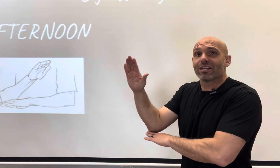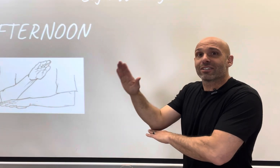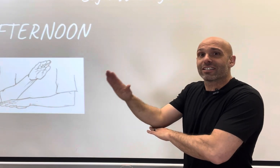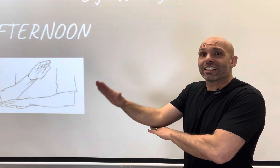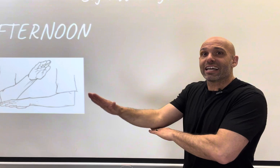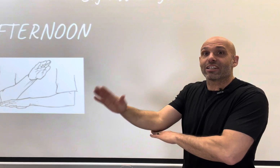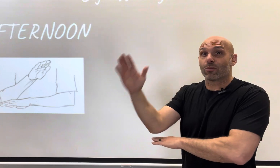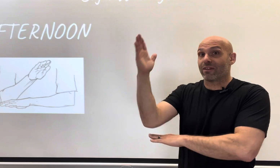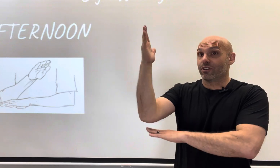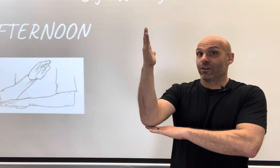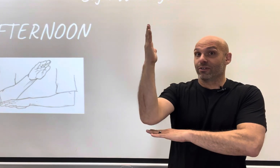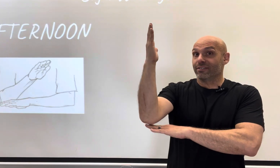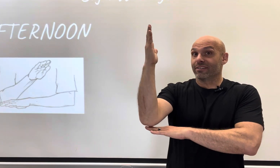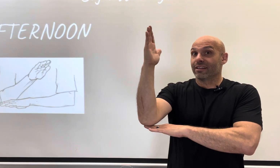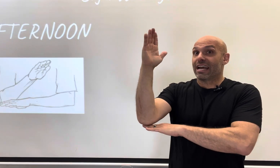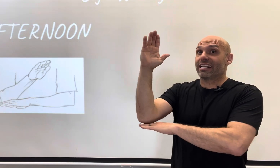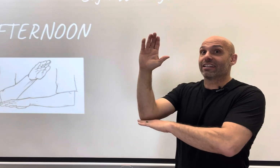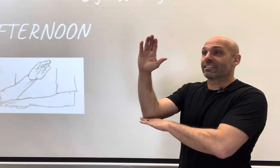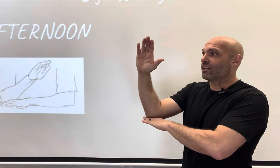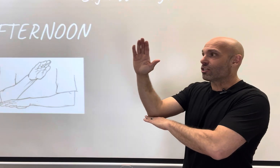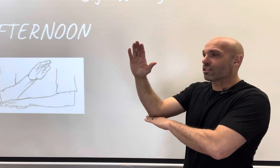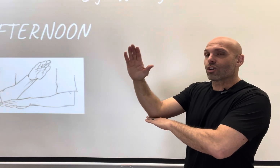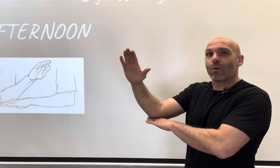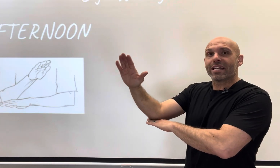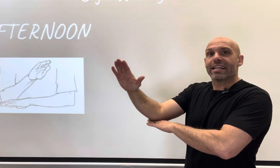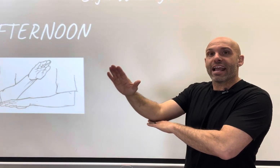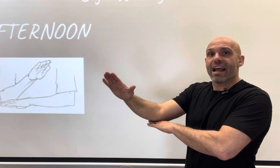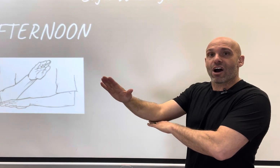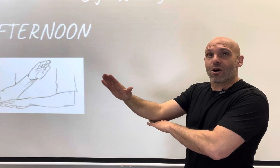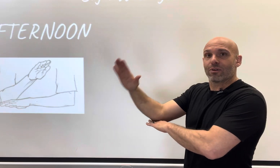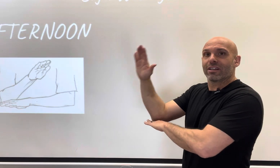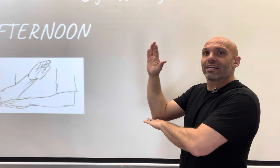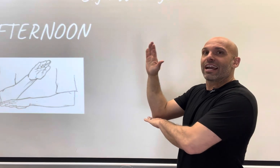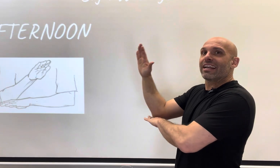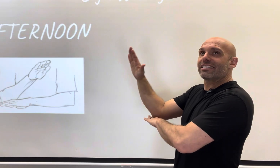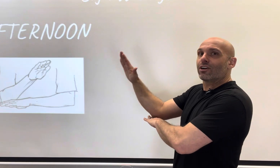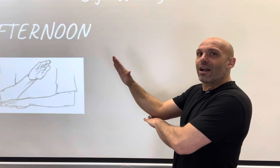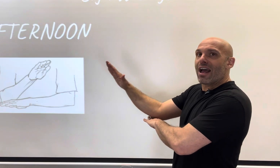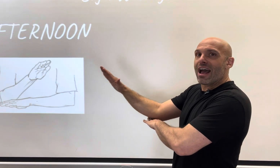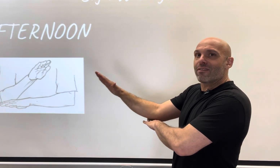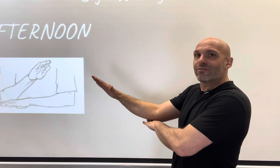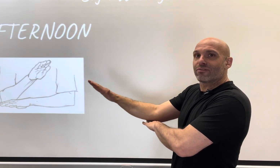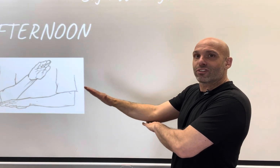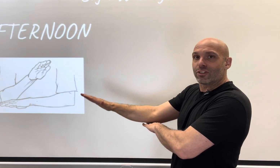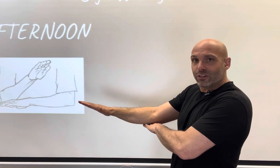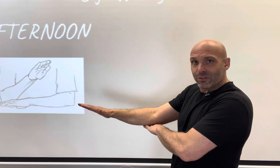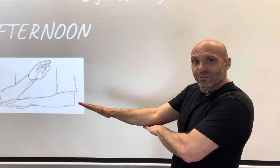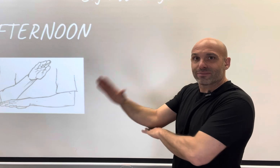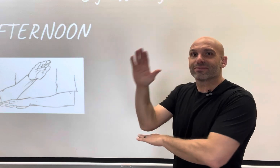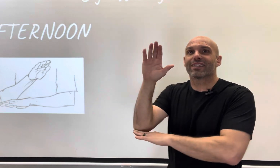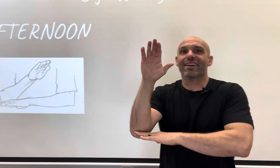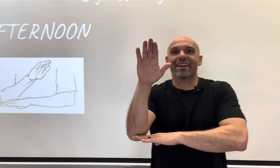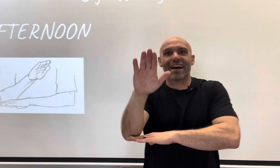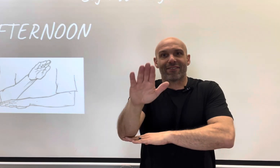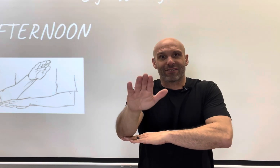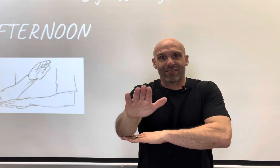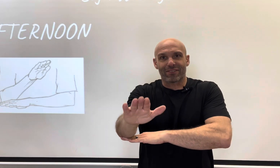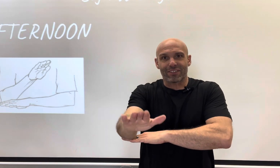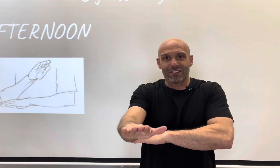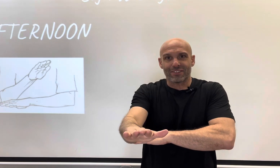just like that. So we have noon, and then the sun starts going down, and that's our afternoon. Okay, afternoon. There